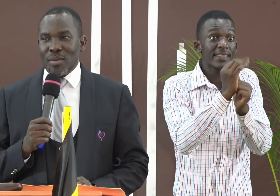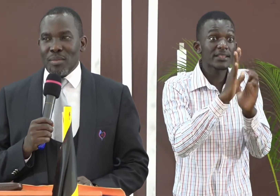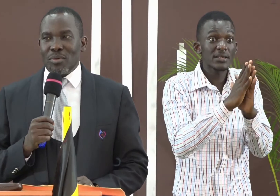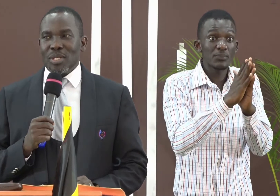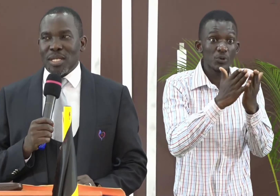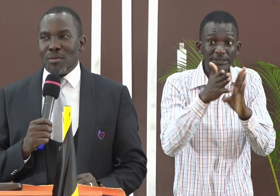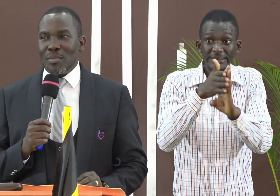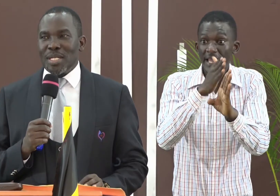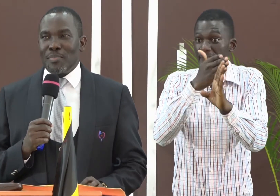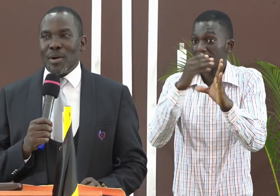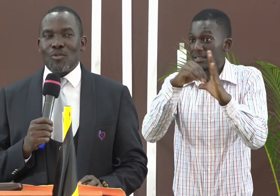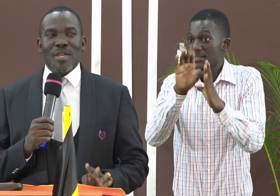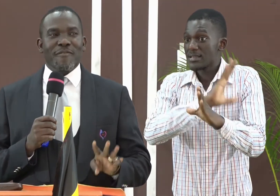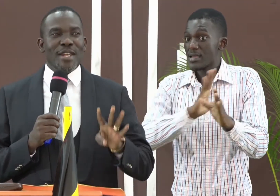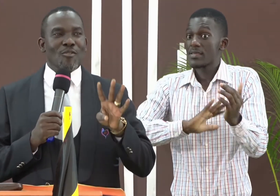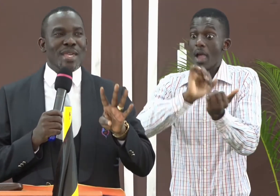Paul, who wrote